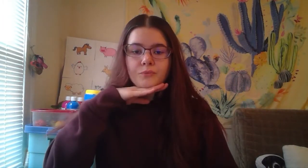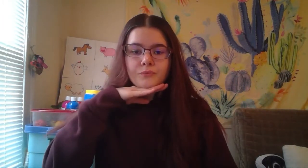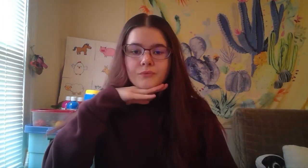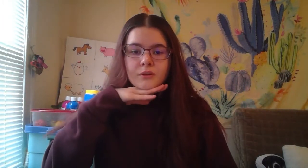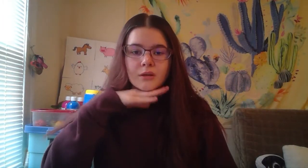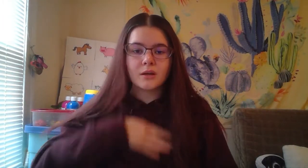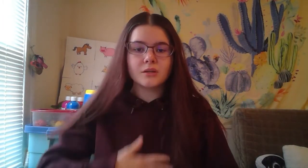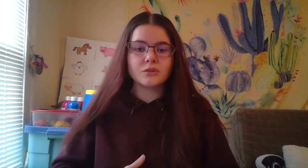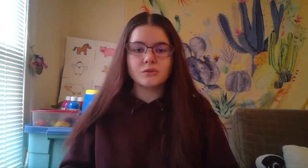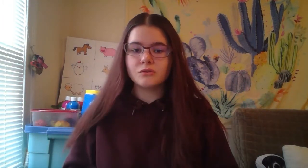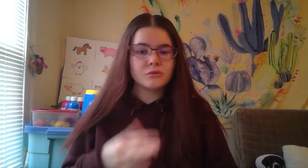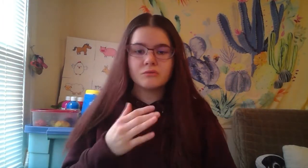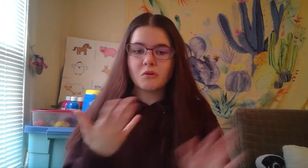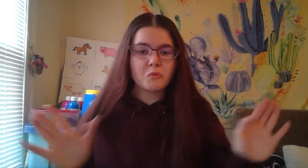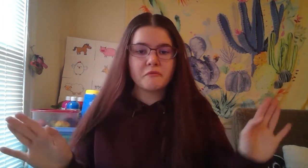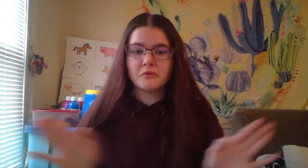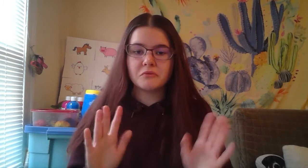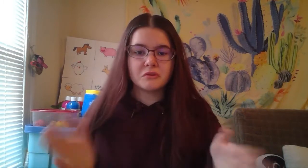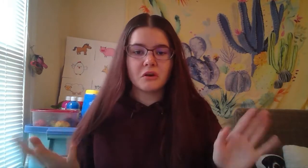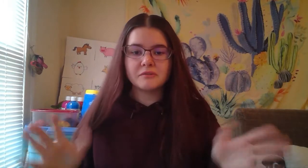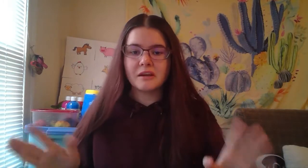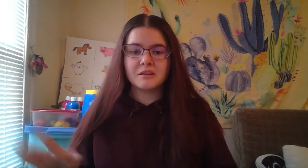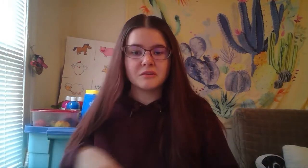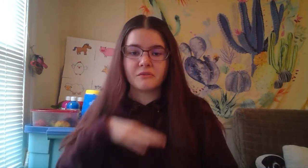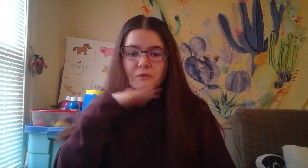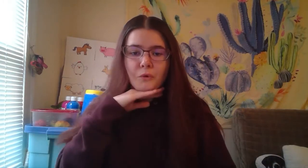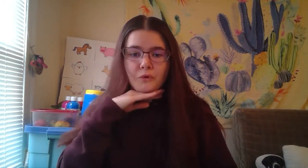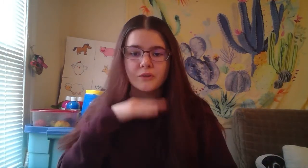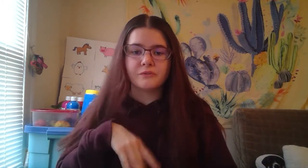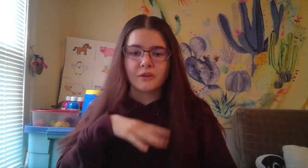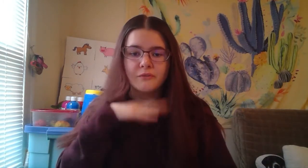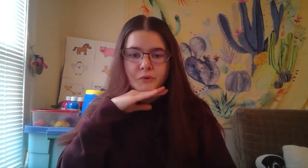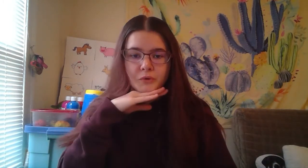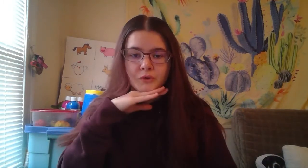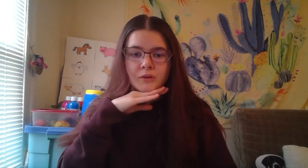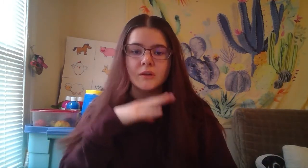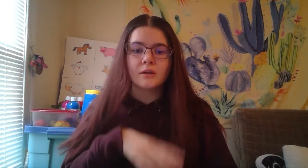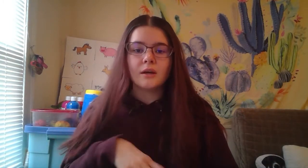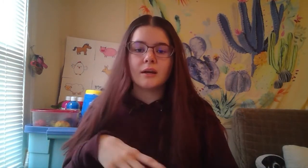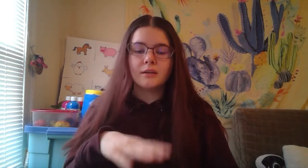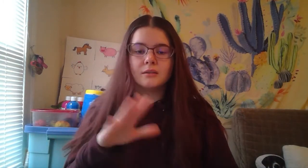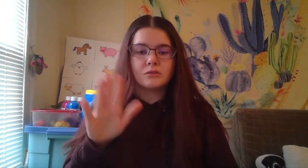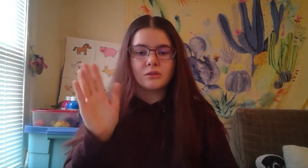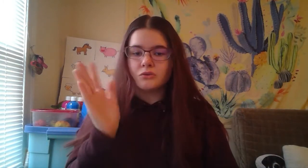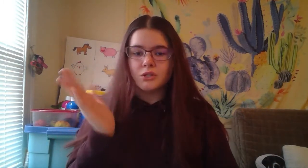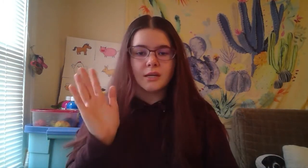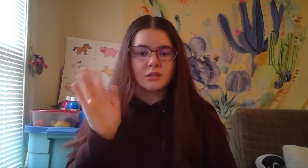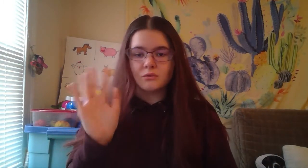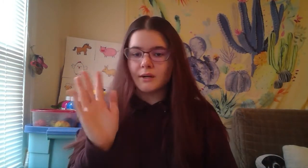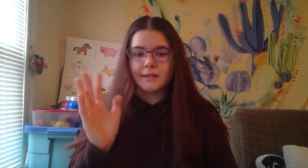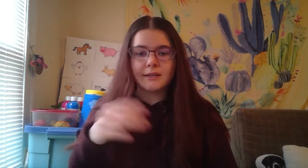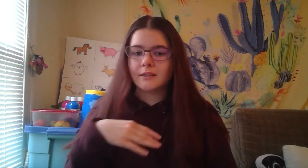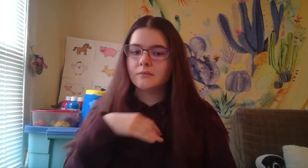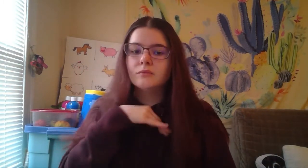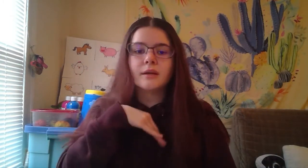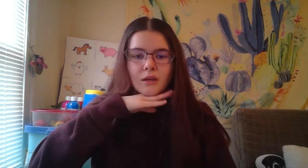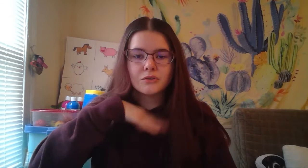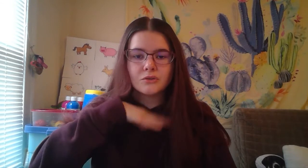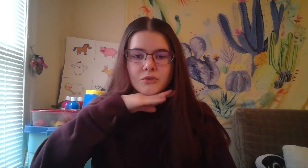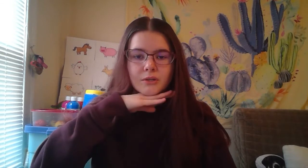full. No more food. You're all done. You're full. You feel full. You're just taking your right hand, touching your